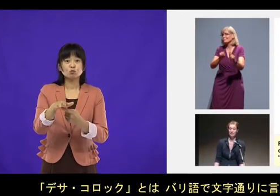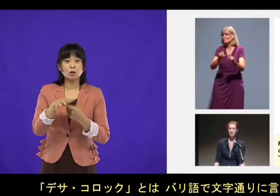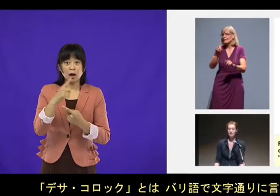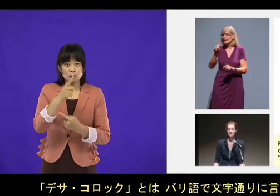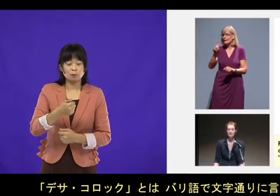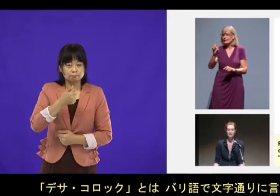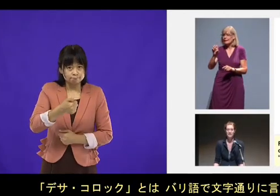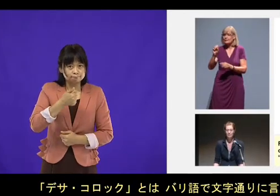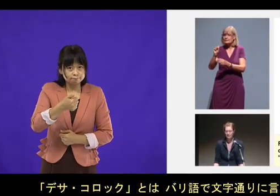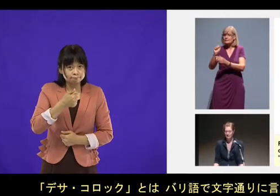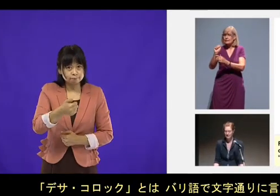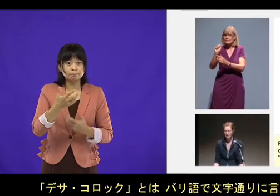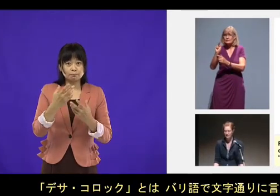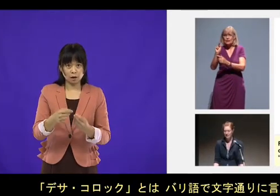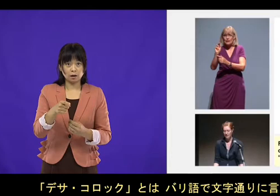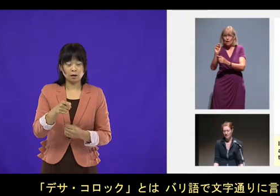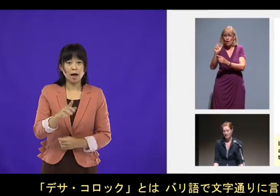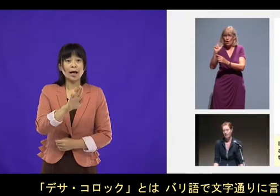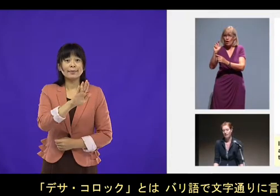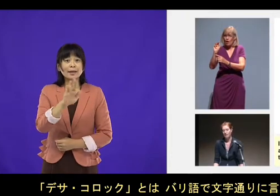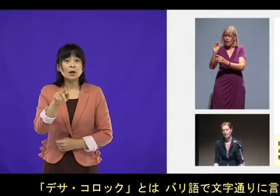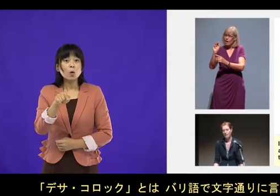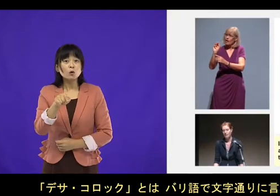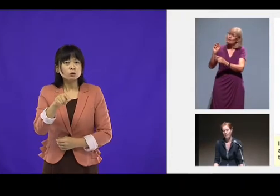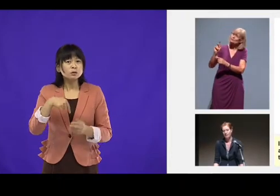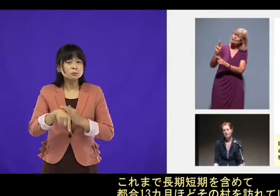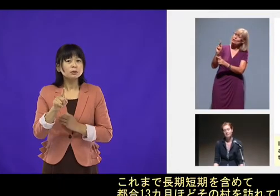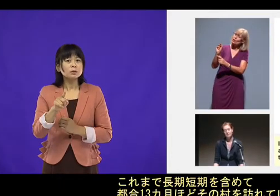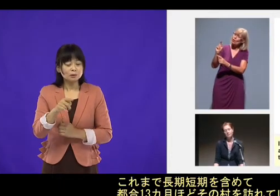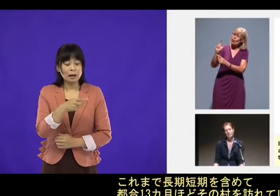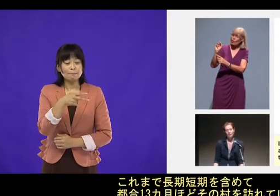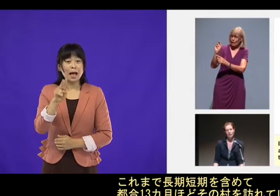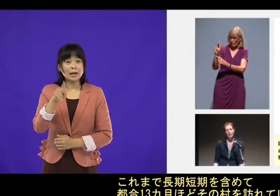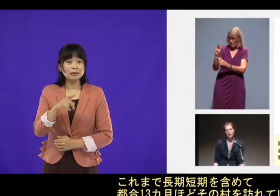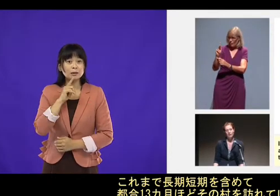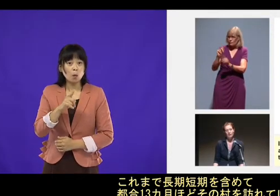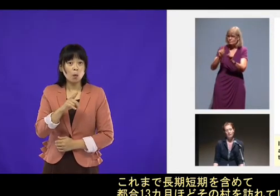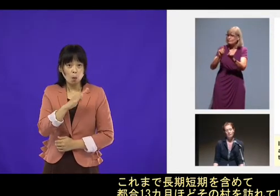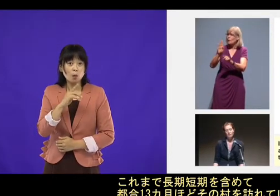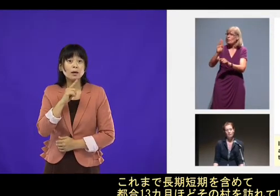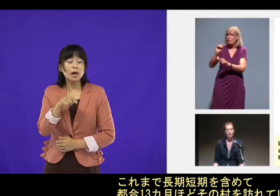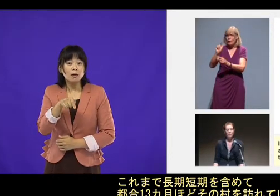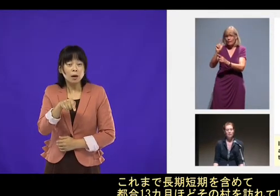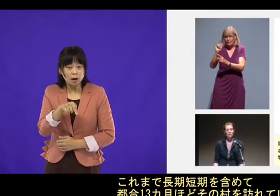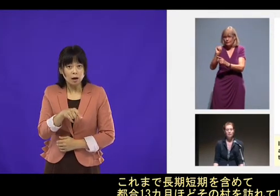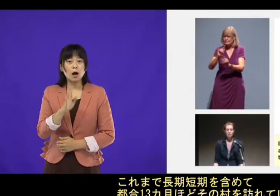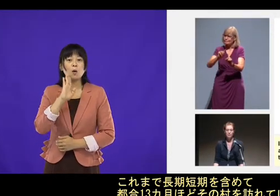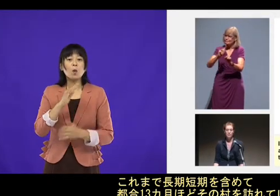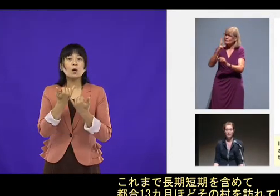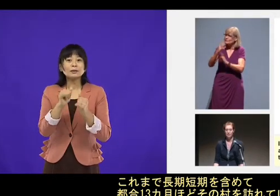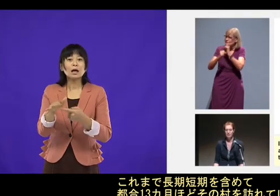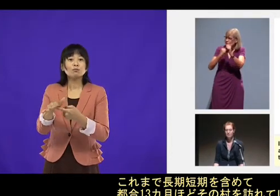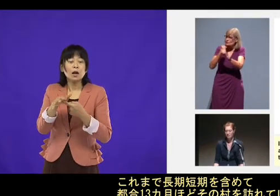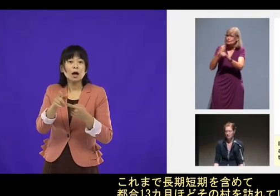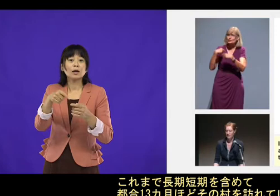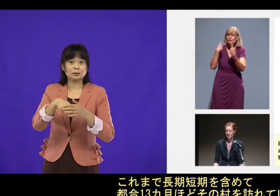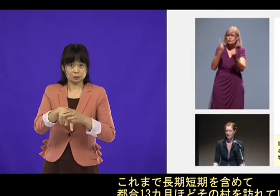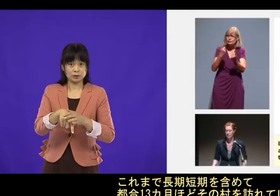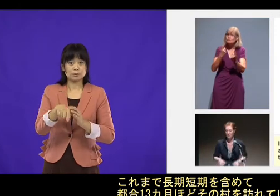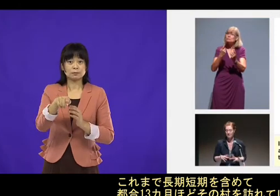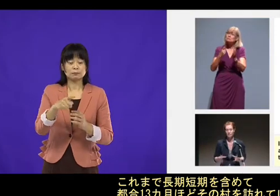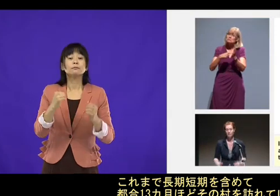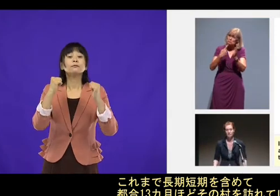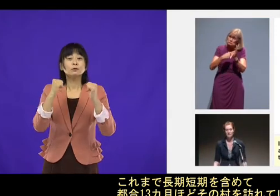deaf village, literally in Balinese, and visiting them for longer and shorter periods, and